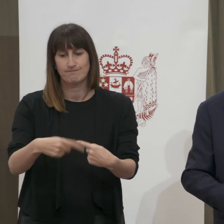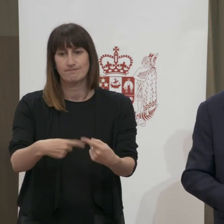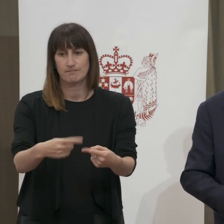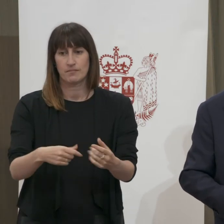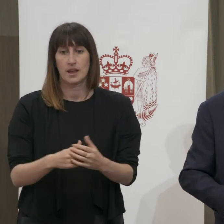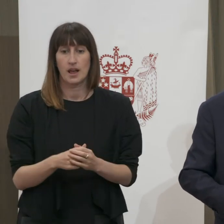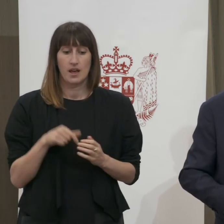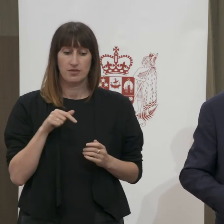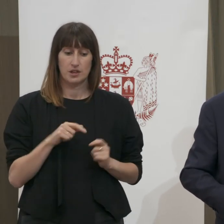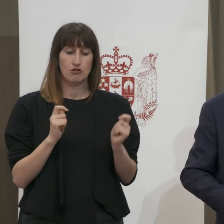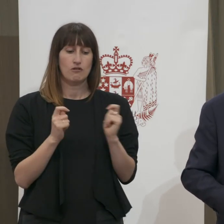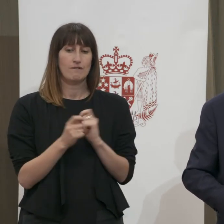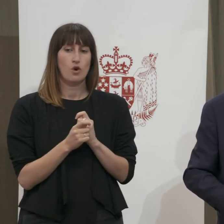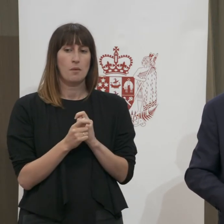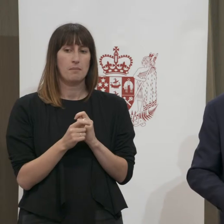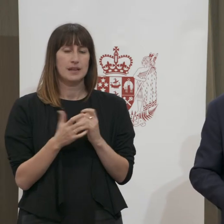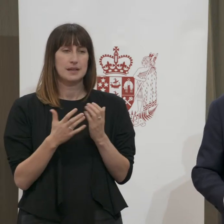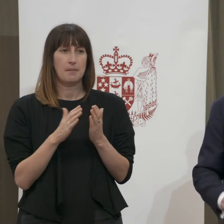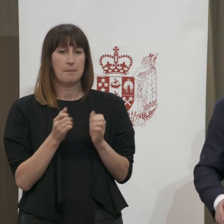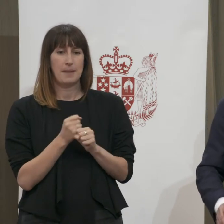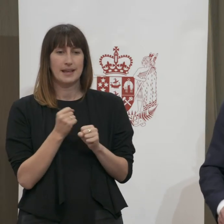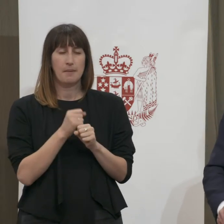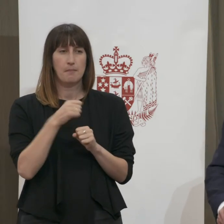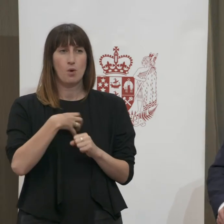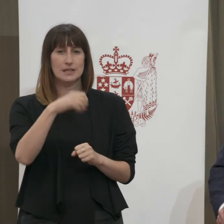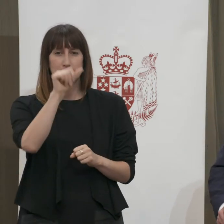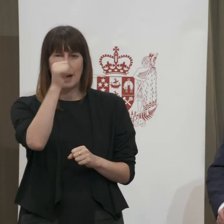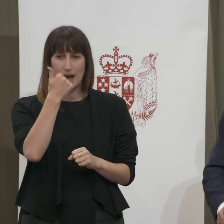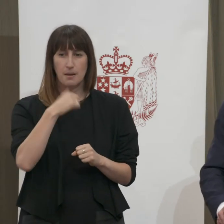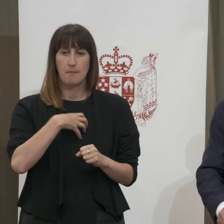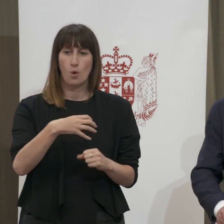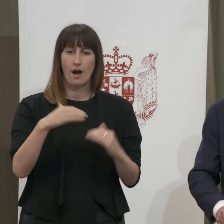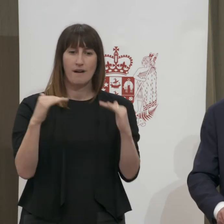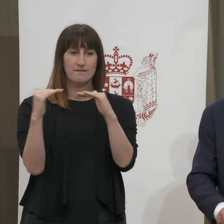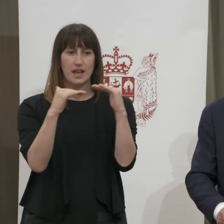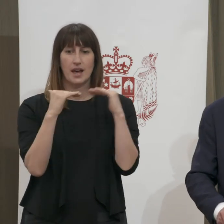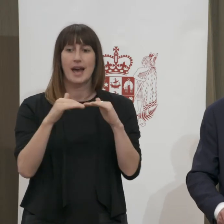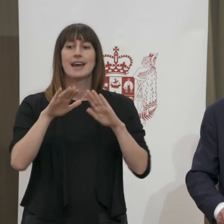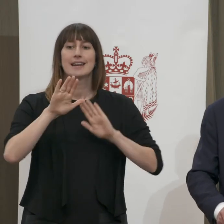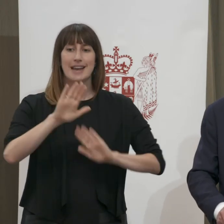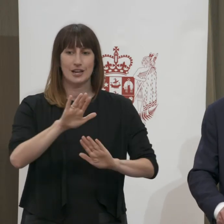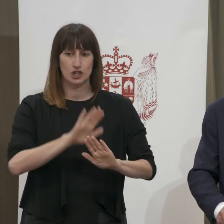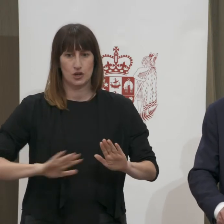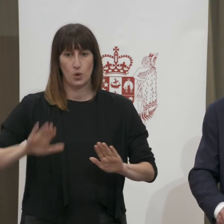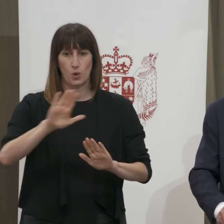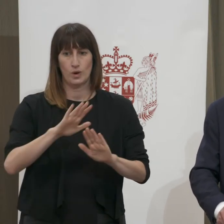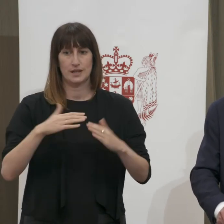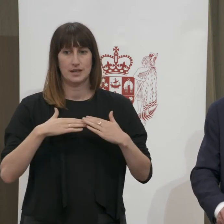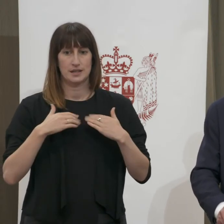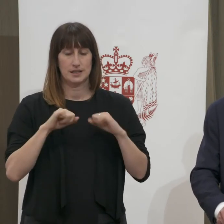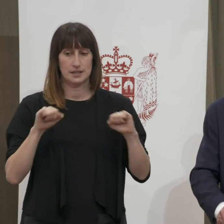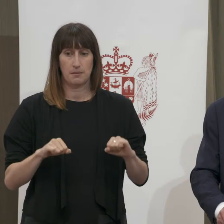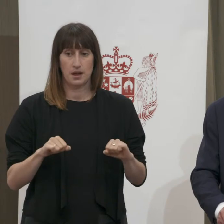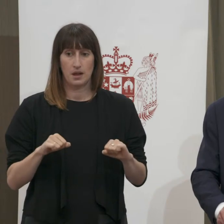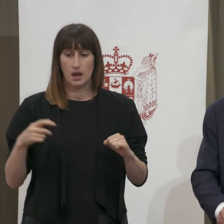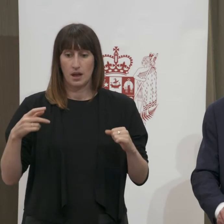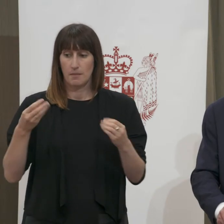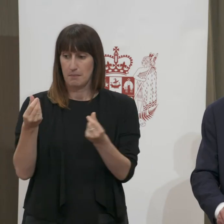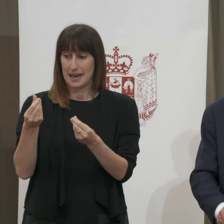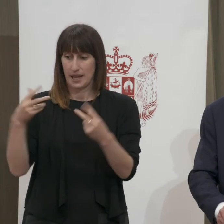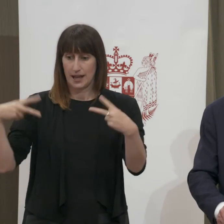reforms are about a smarter, fairer national health system. They're not about cutting spending or reducing the